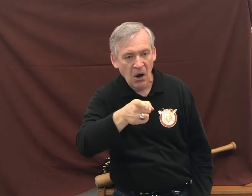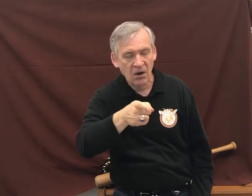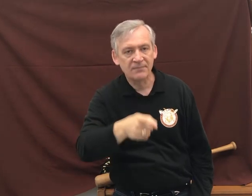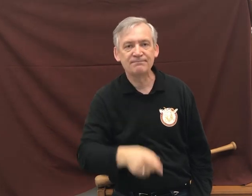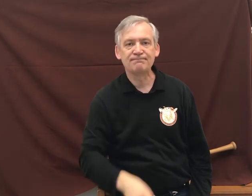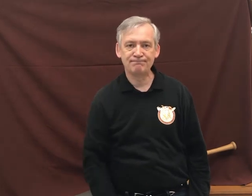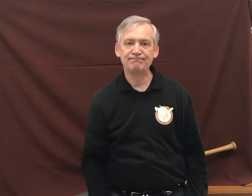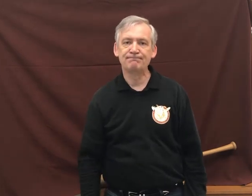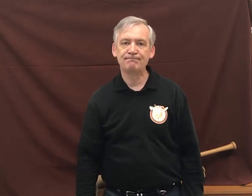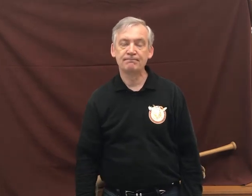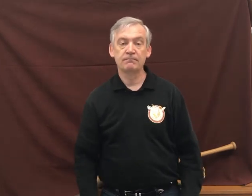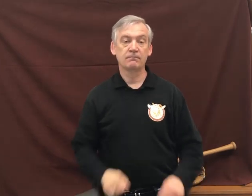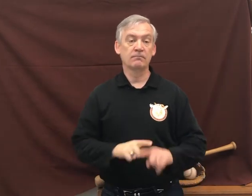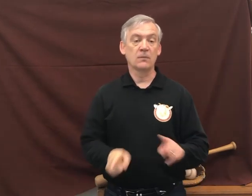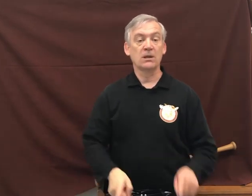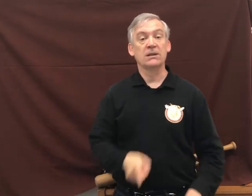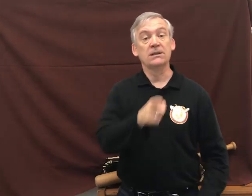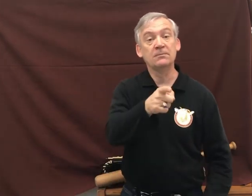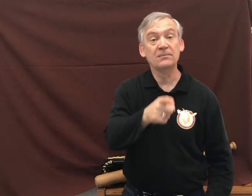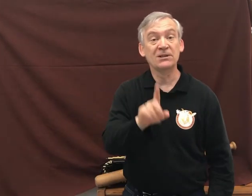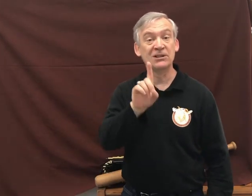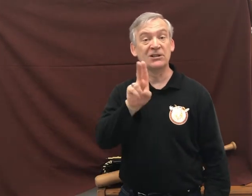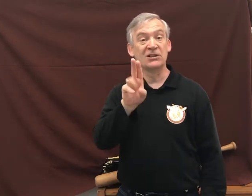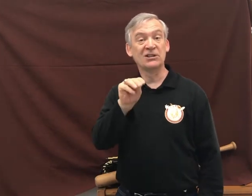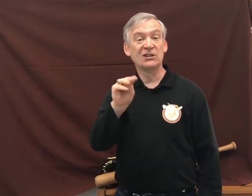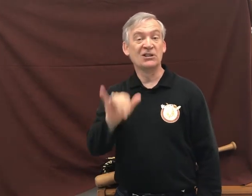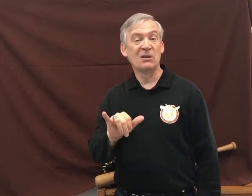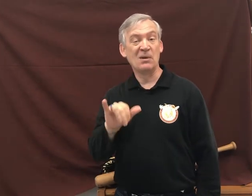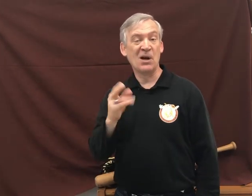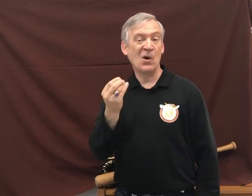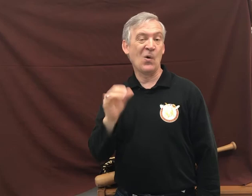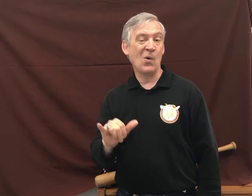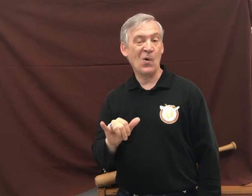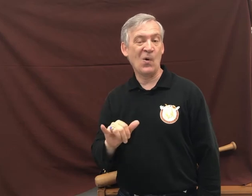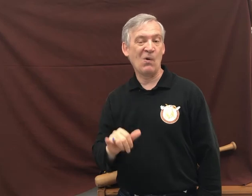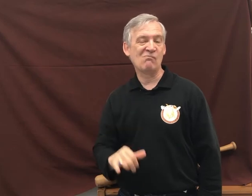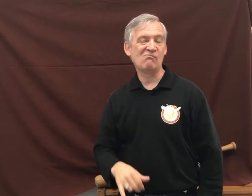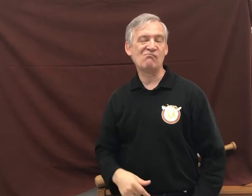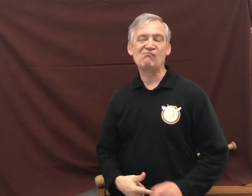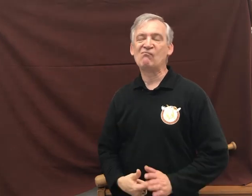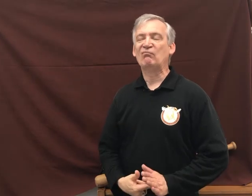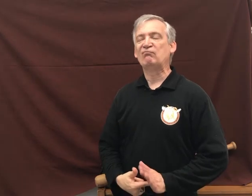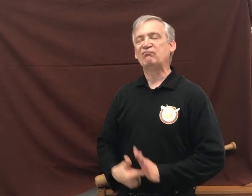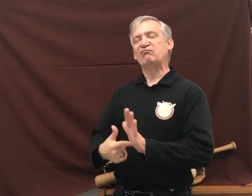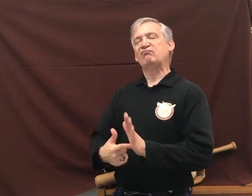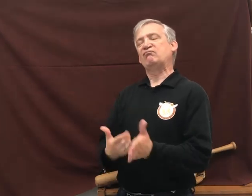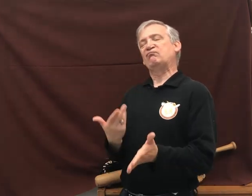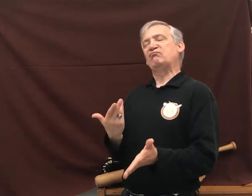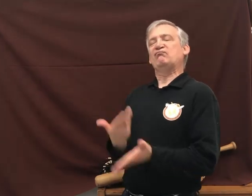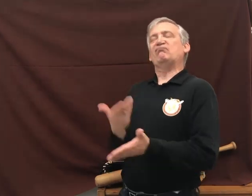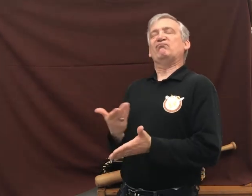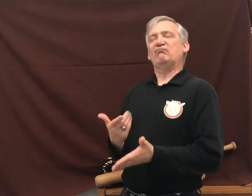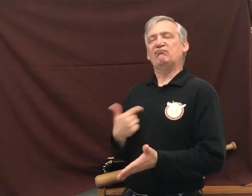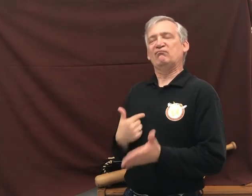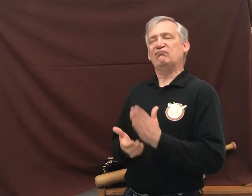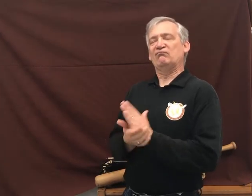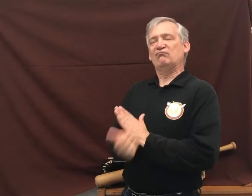But Dummy Hoy showed them all, my father continued. He played 14 years in the major